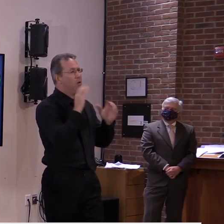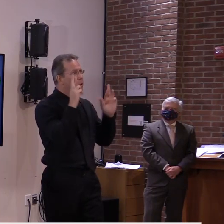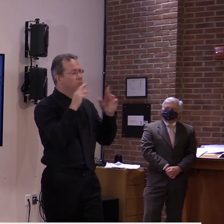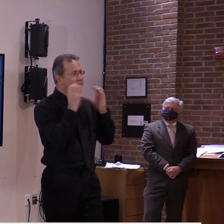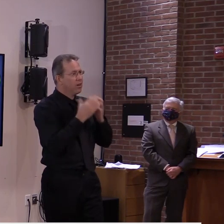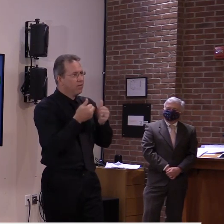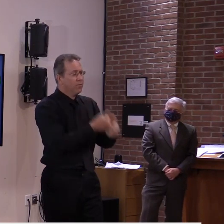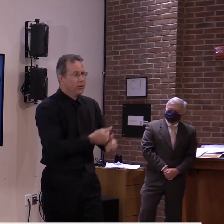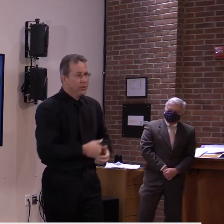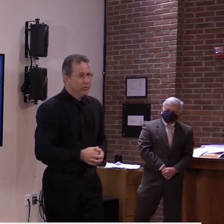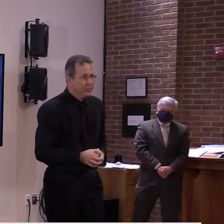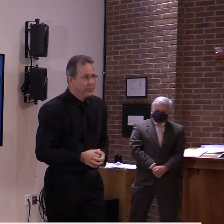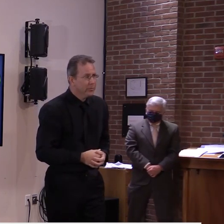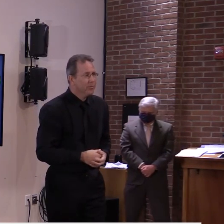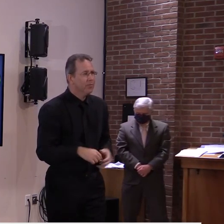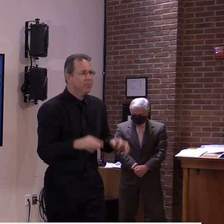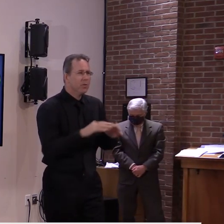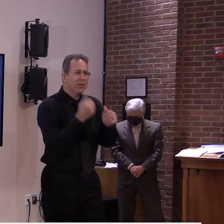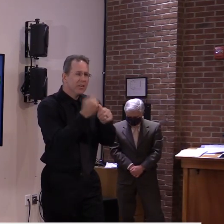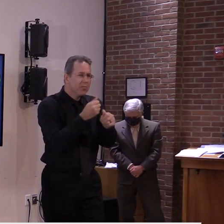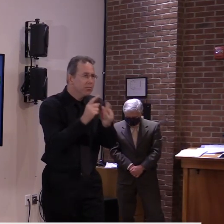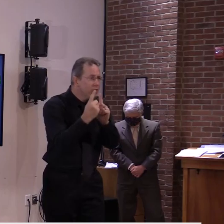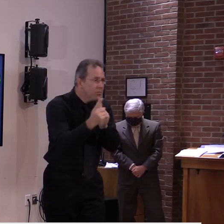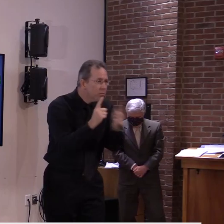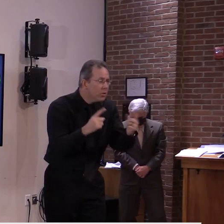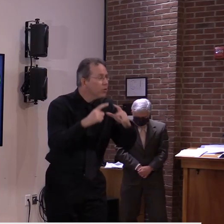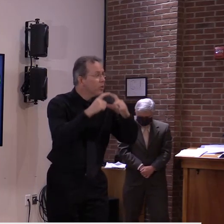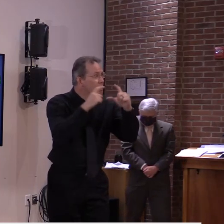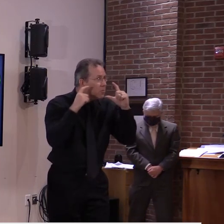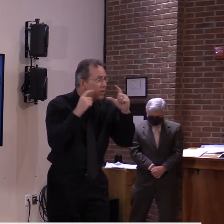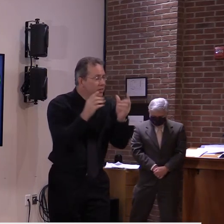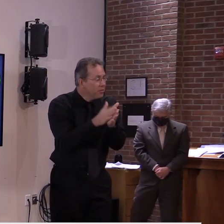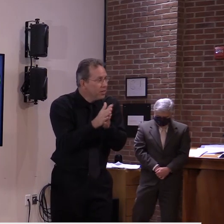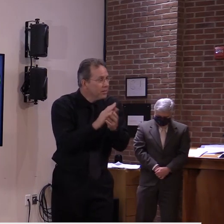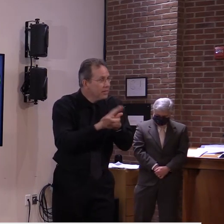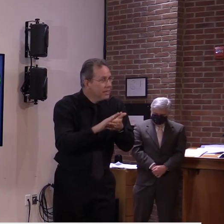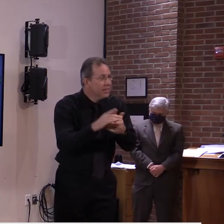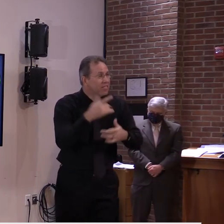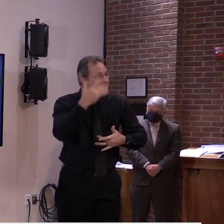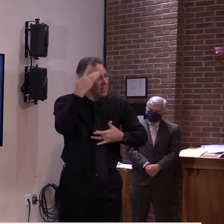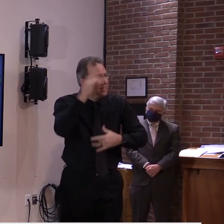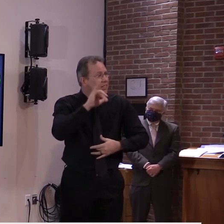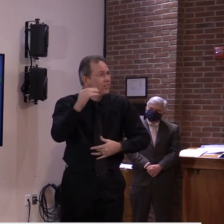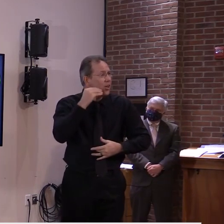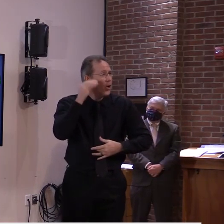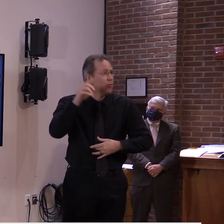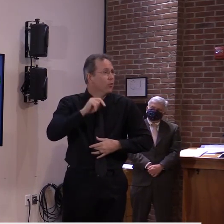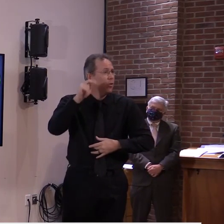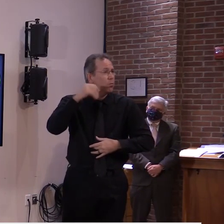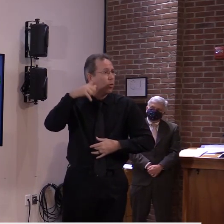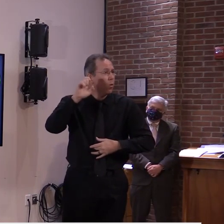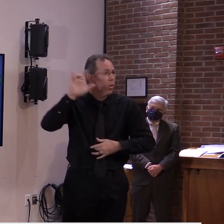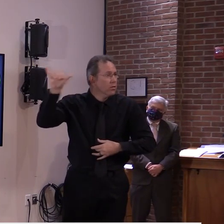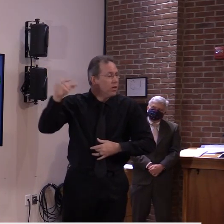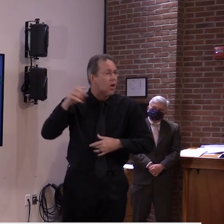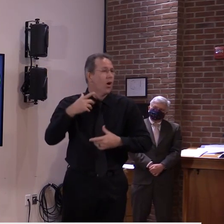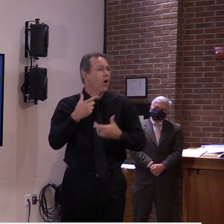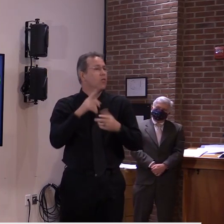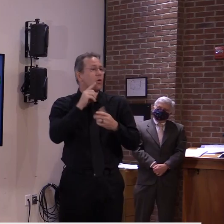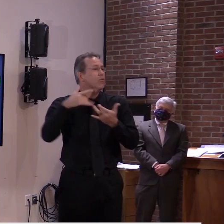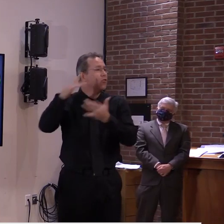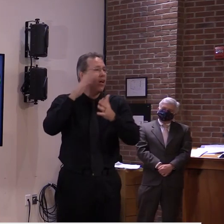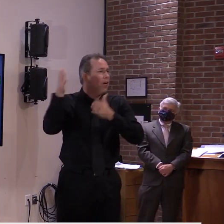socially, physically distanced is going to be important. But we, again, this is going to be an abnormal year, not